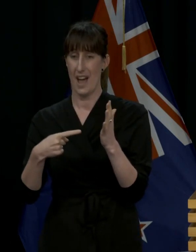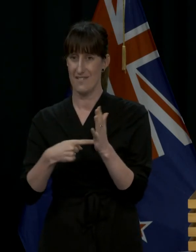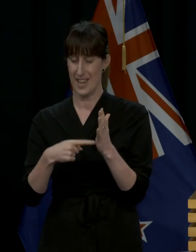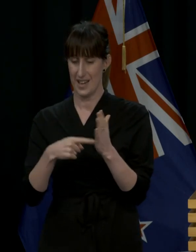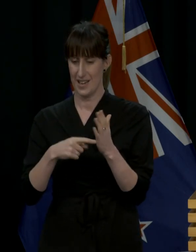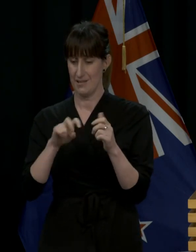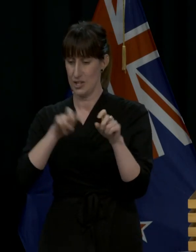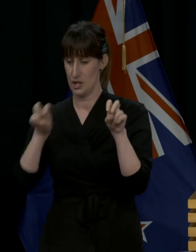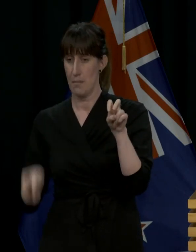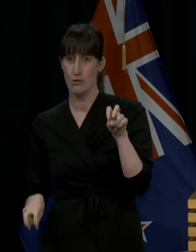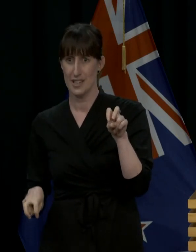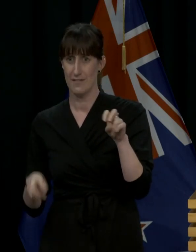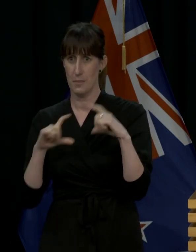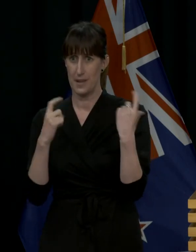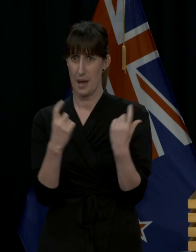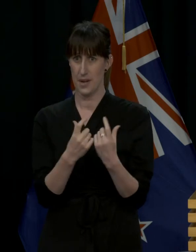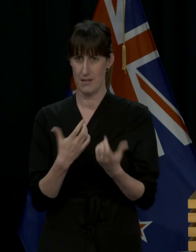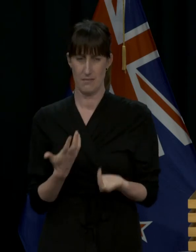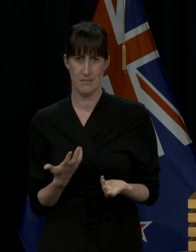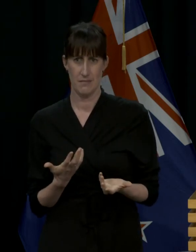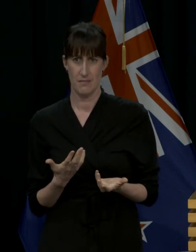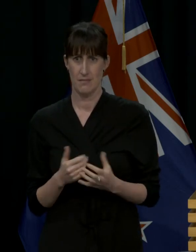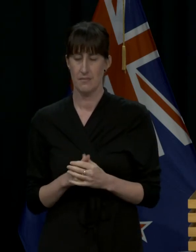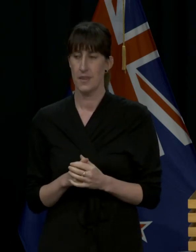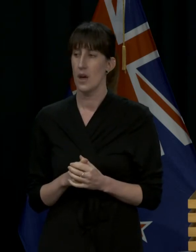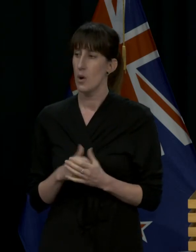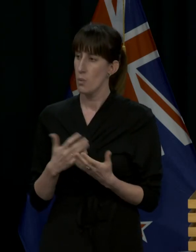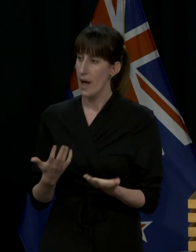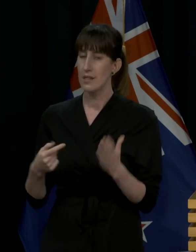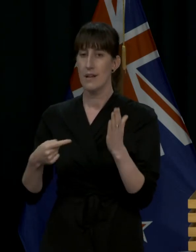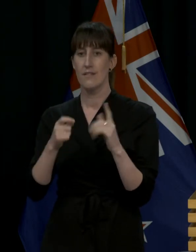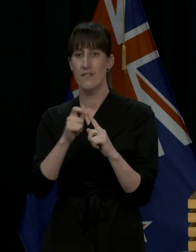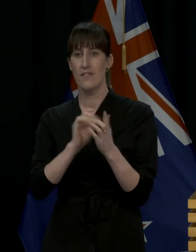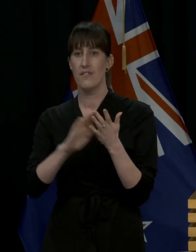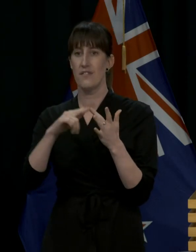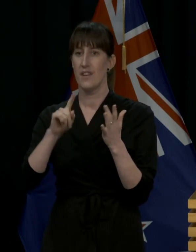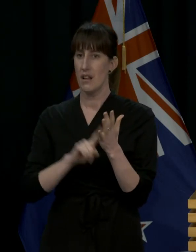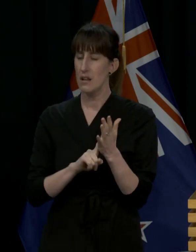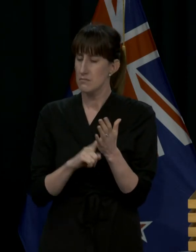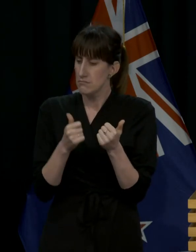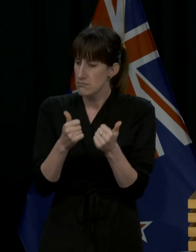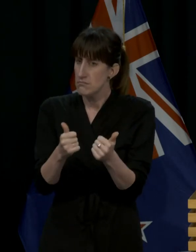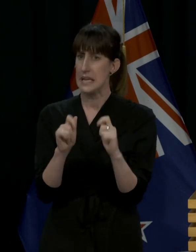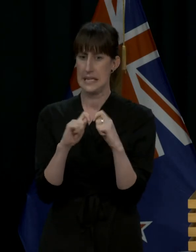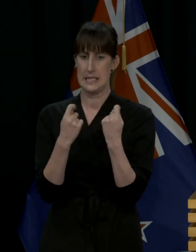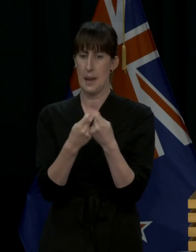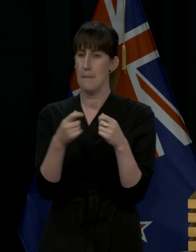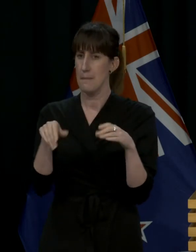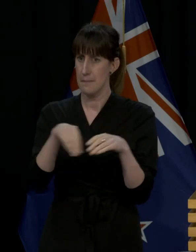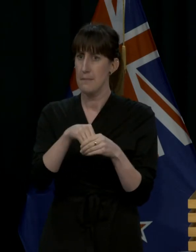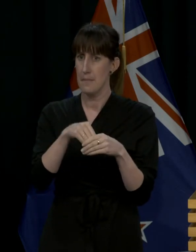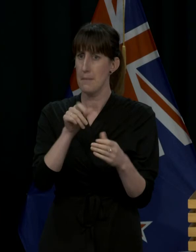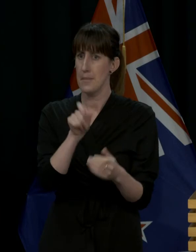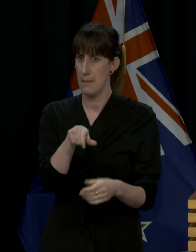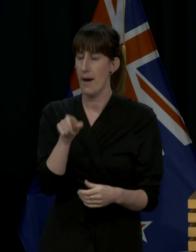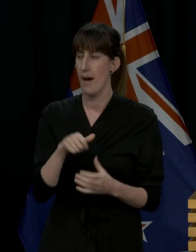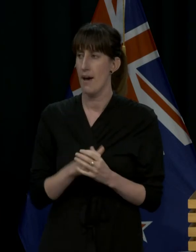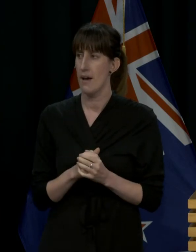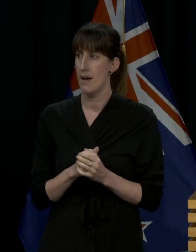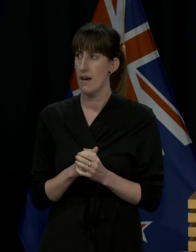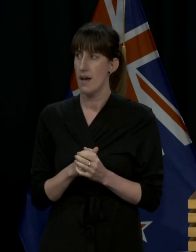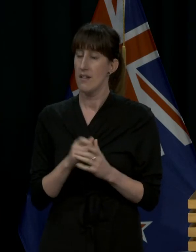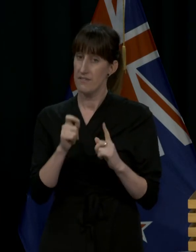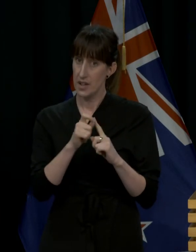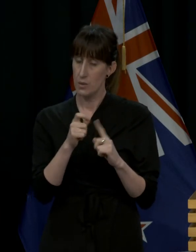Actually, Phil has always been an amazing team member. You know, and he himself will acknowledge that in some of the portfolios he's